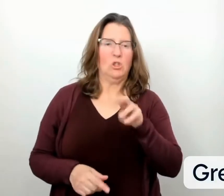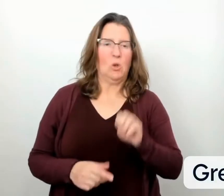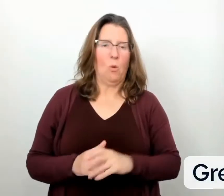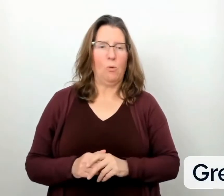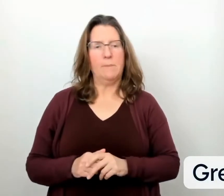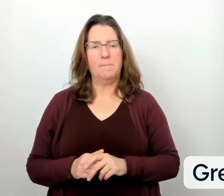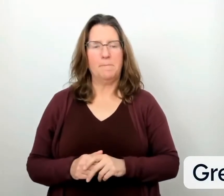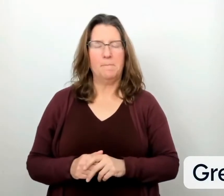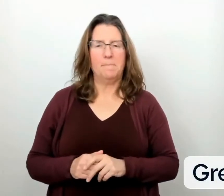For the green zone,